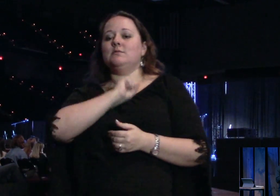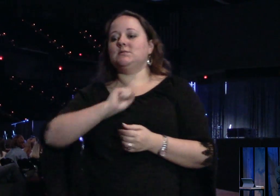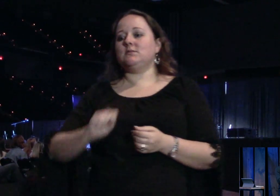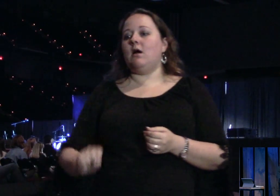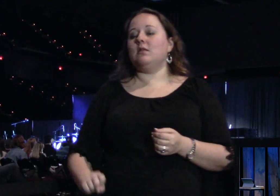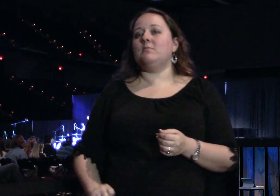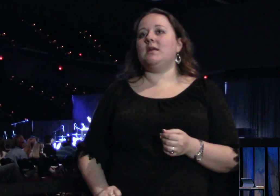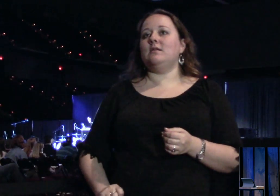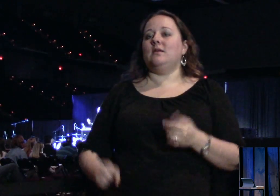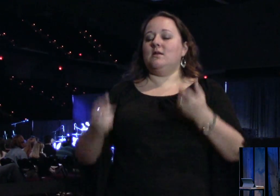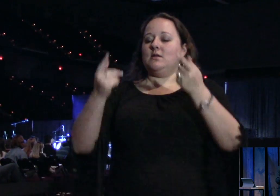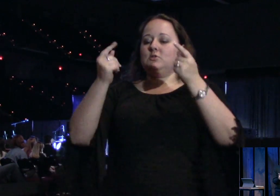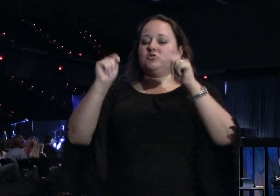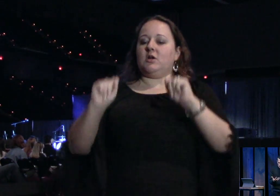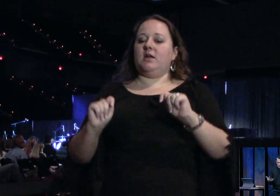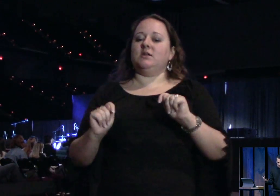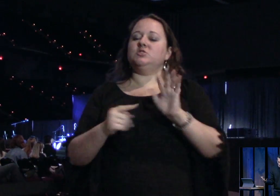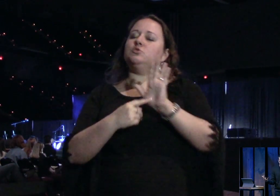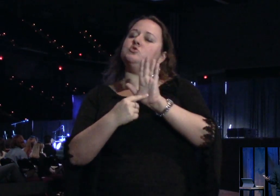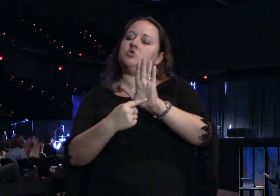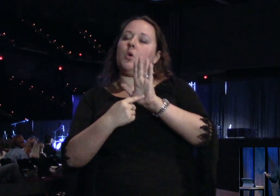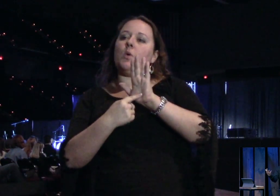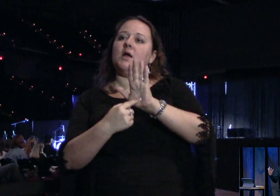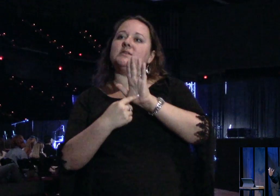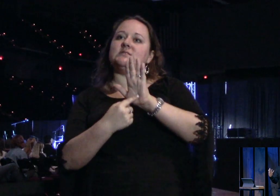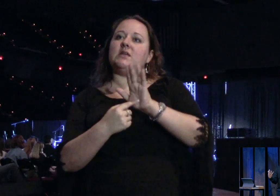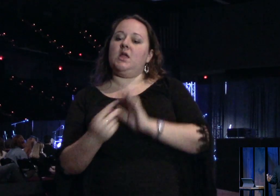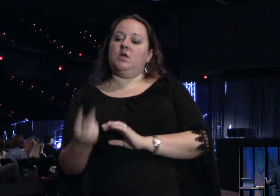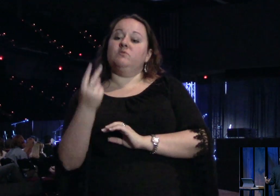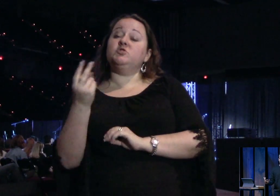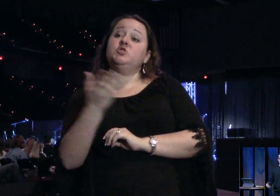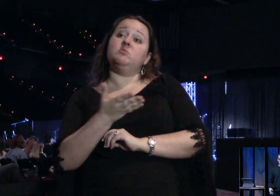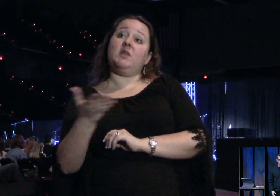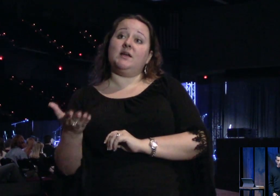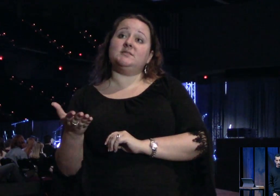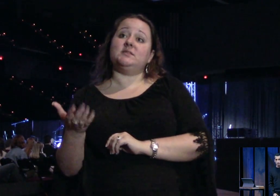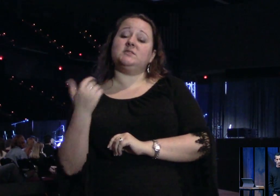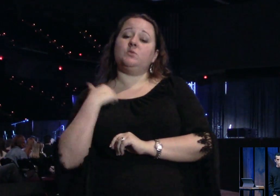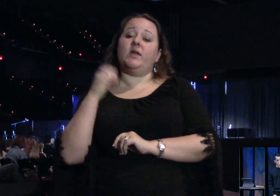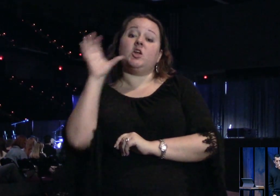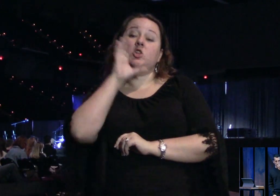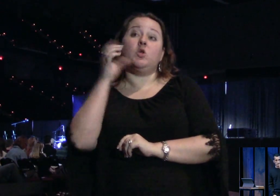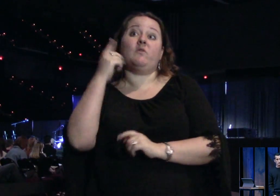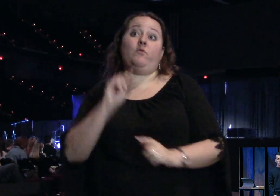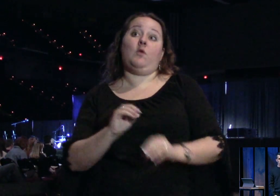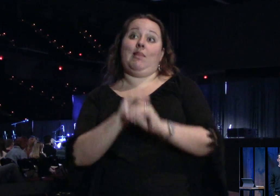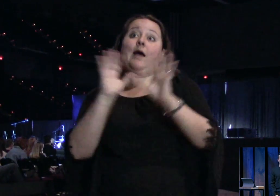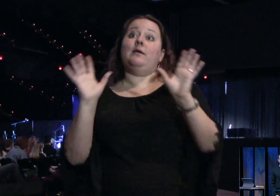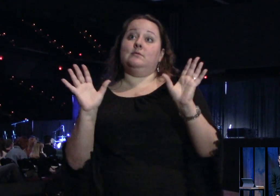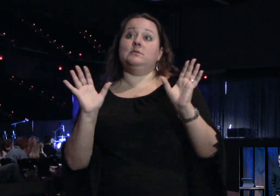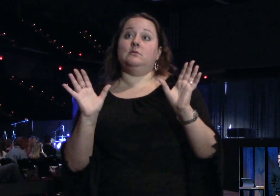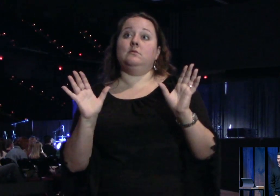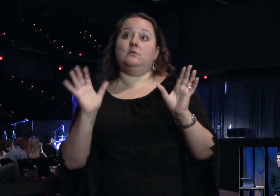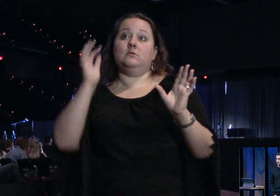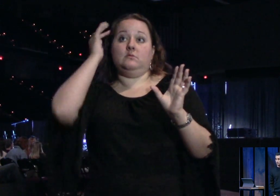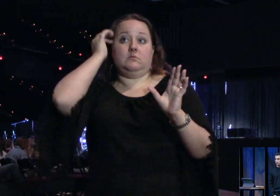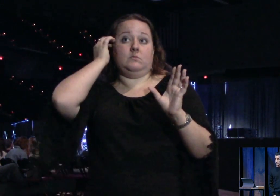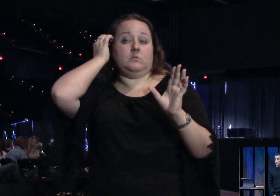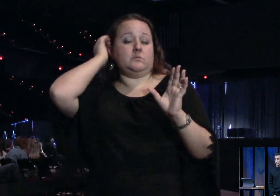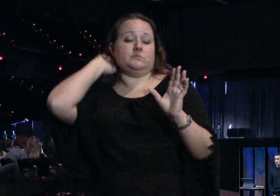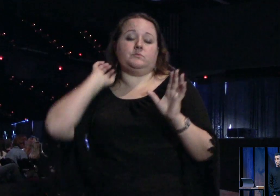What Solomon is doing is he is unpacking life under the sun for us, one of the two places that we can look for